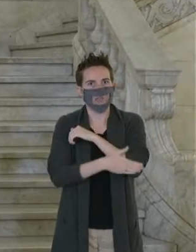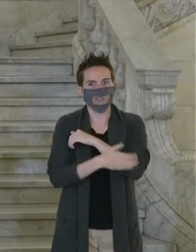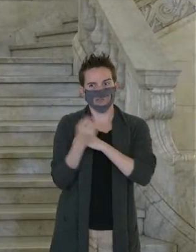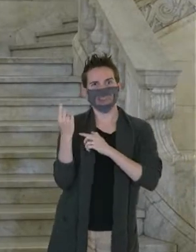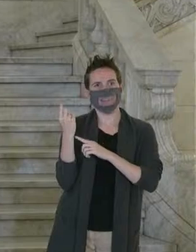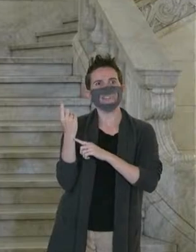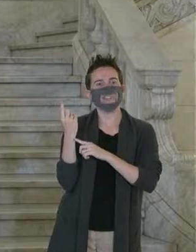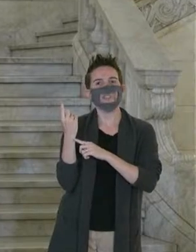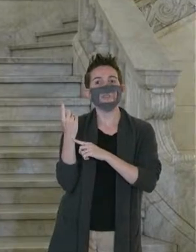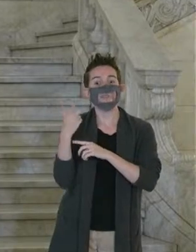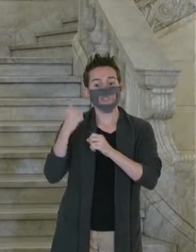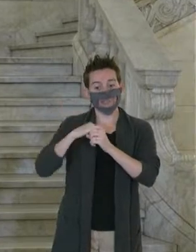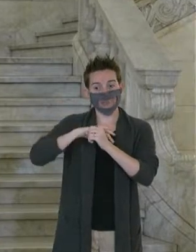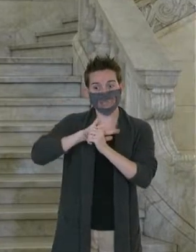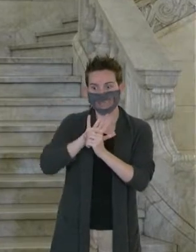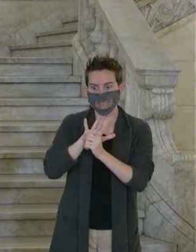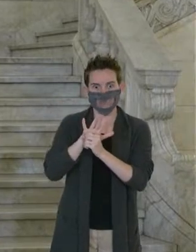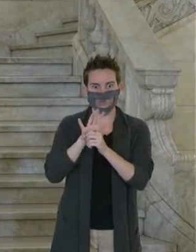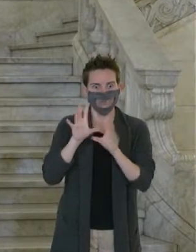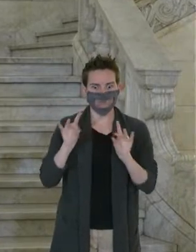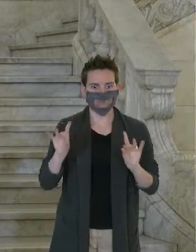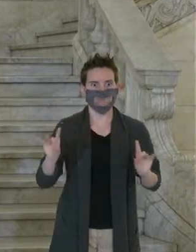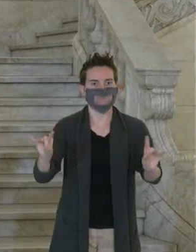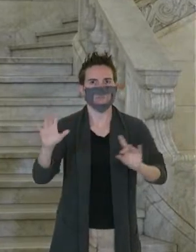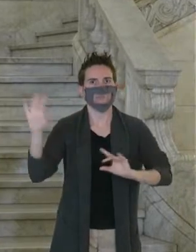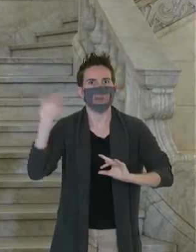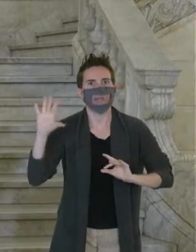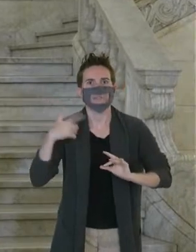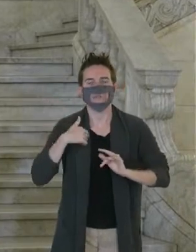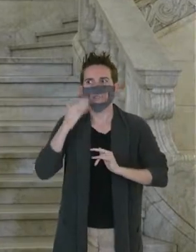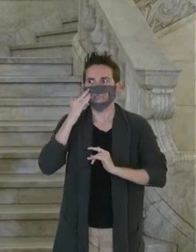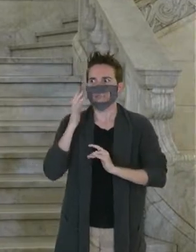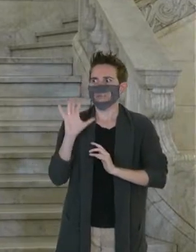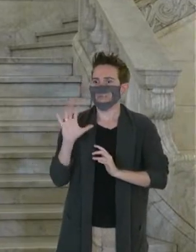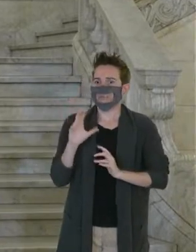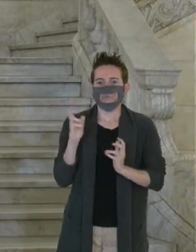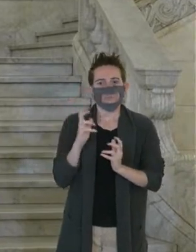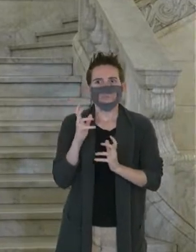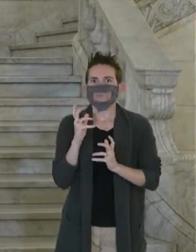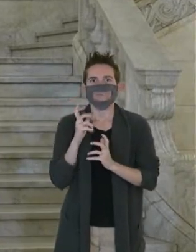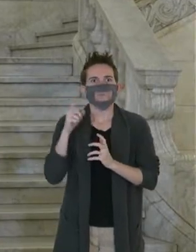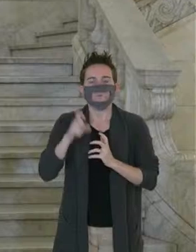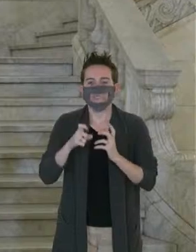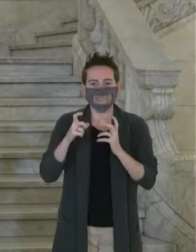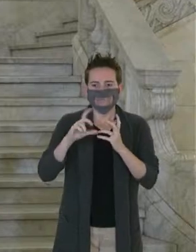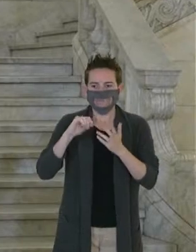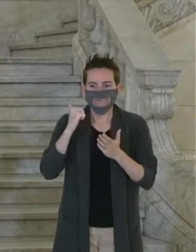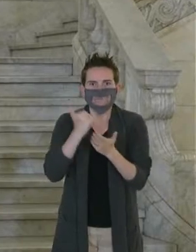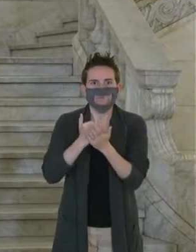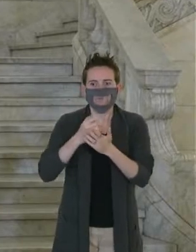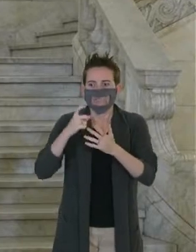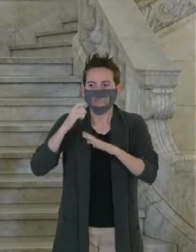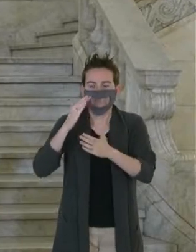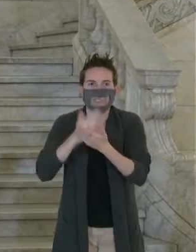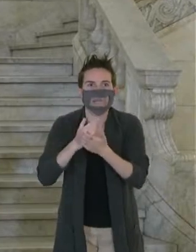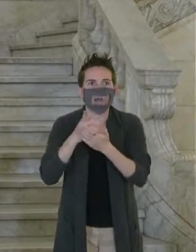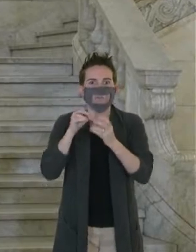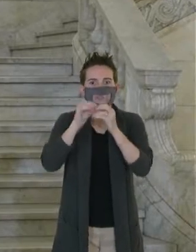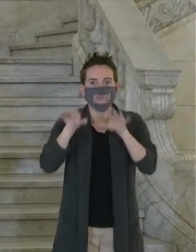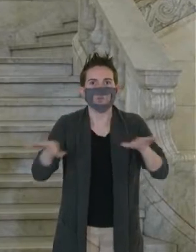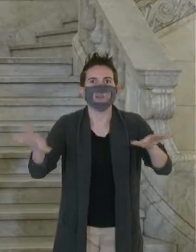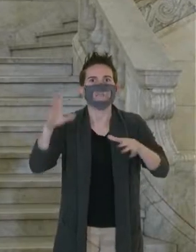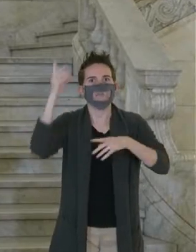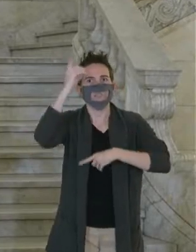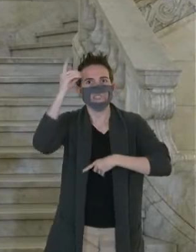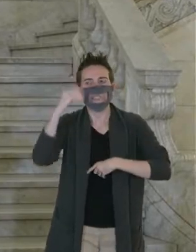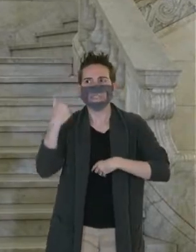With the pandemic taking hold, we knew that we had to do something, some sort of measures to stop the spread of the virus in our